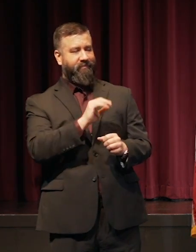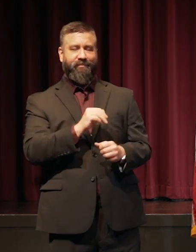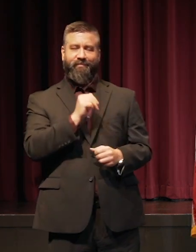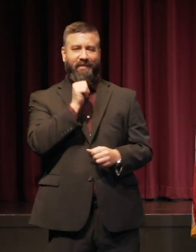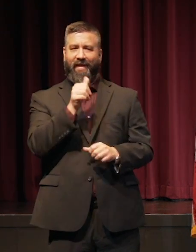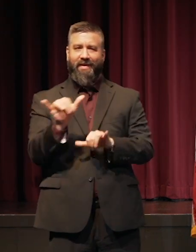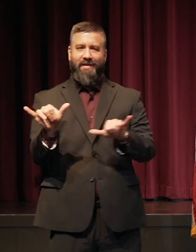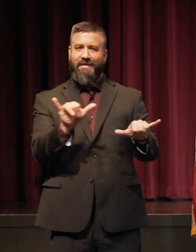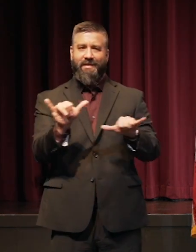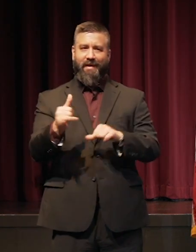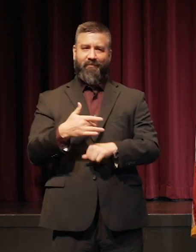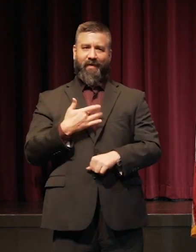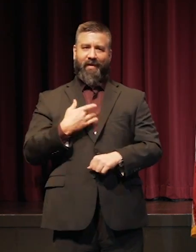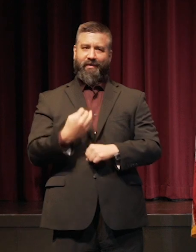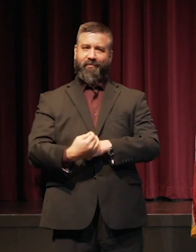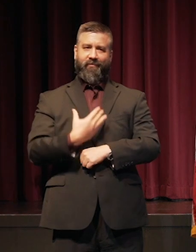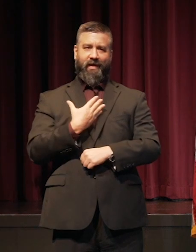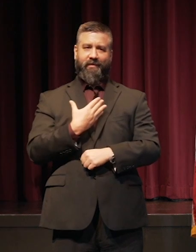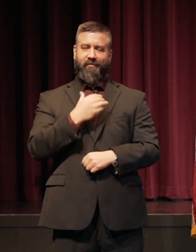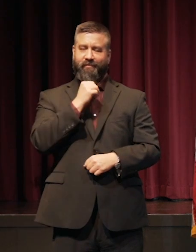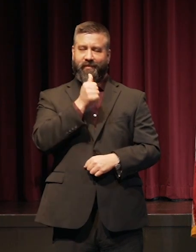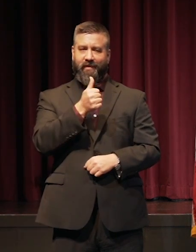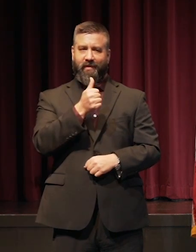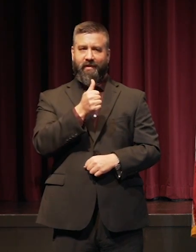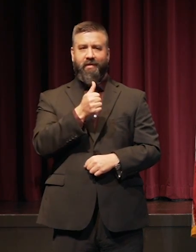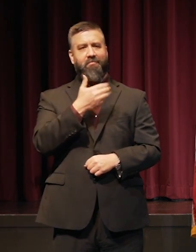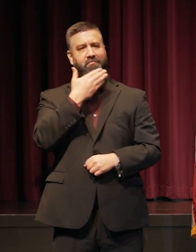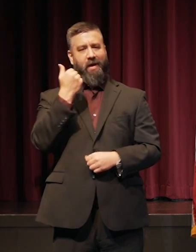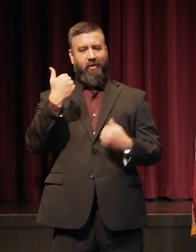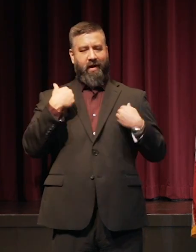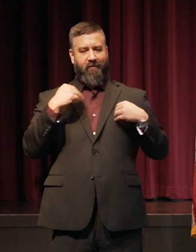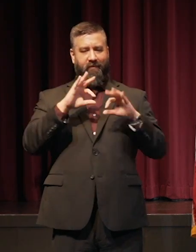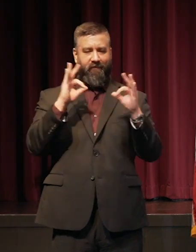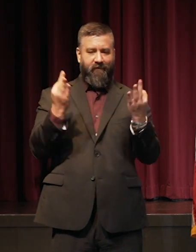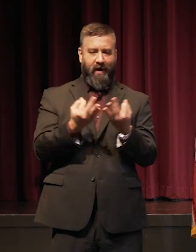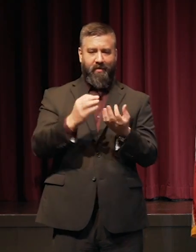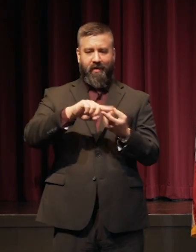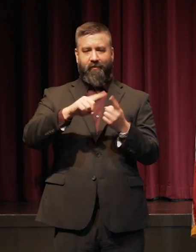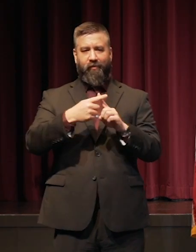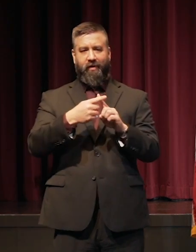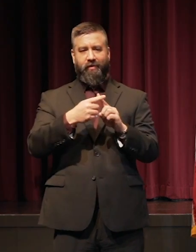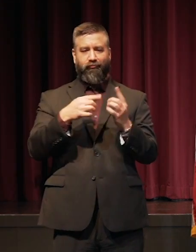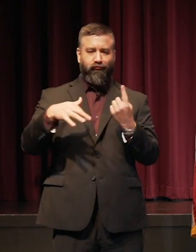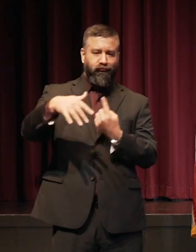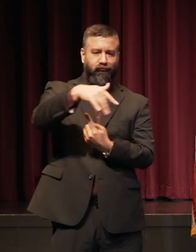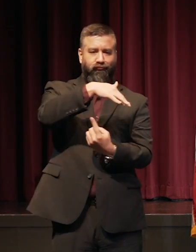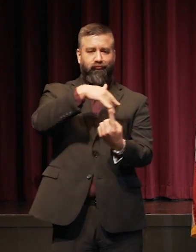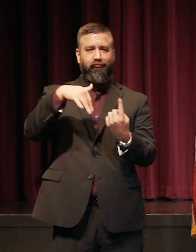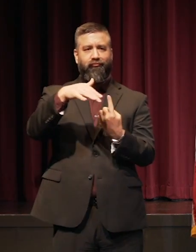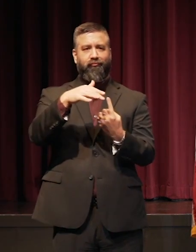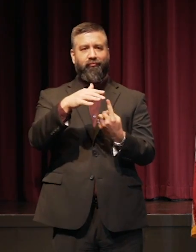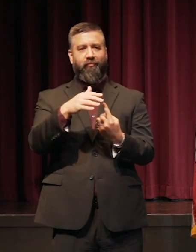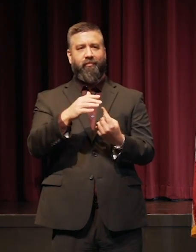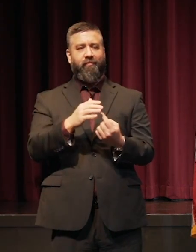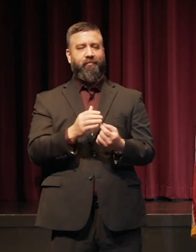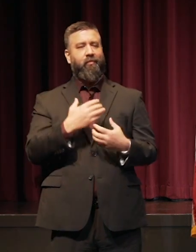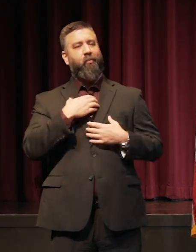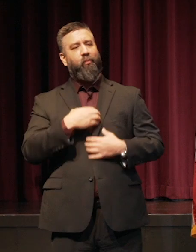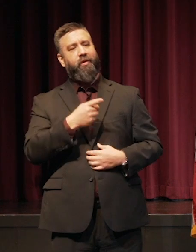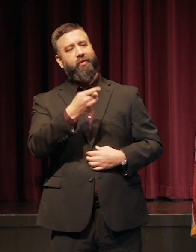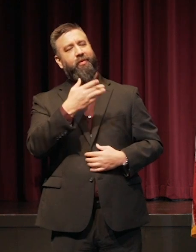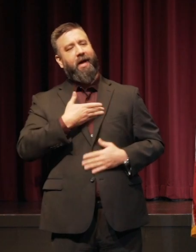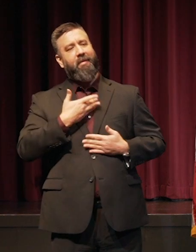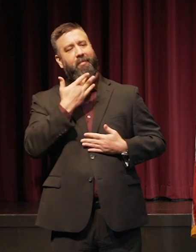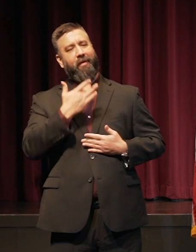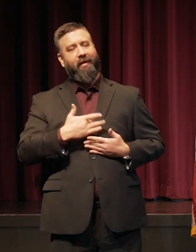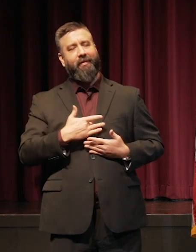the same effect as having your family and friends surrounding you, wishing you a happy